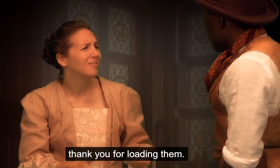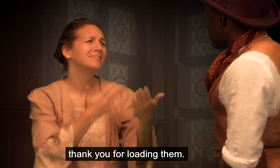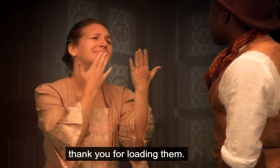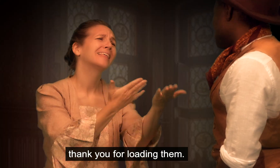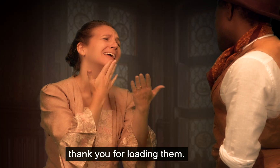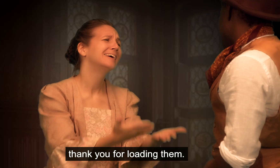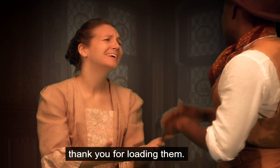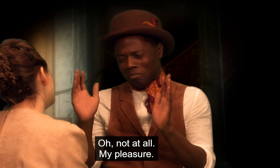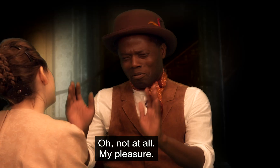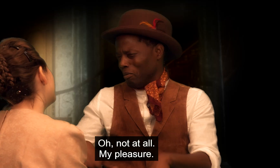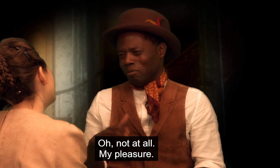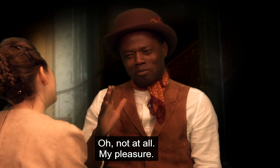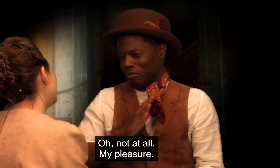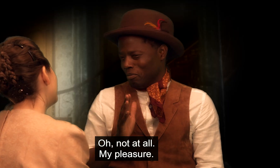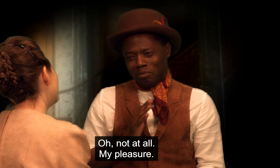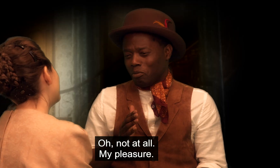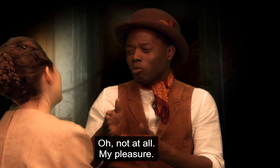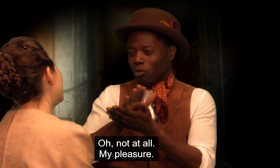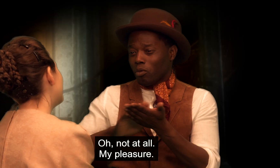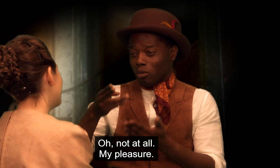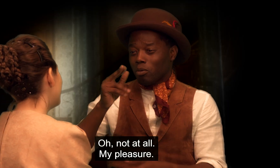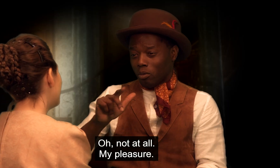you for loading them. Oh, not at all. My pleasure.